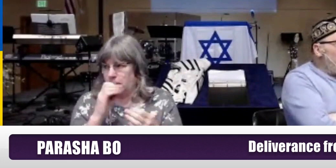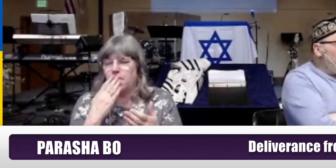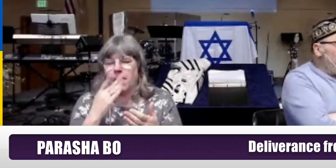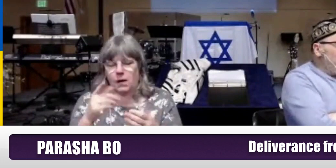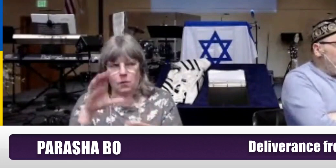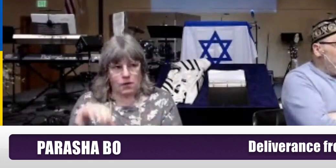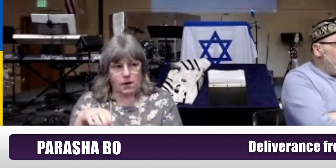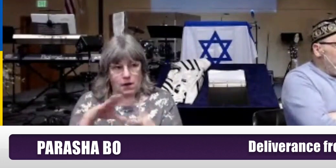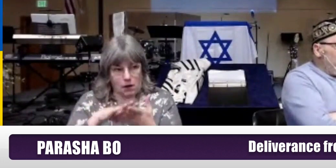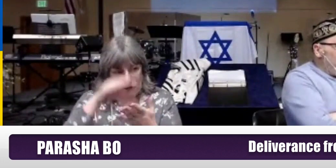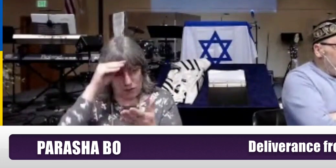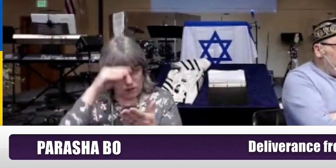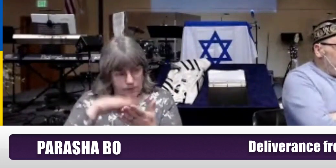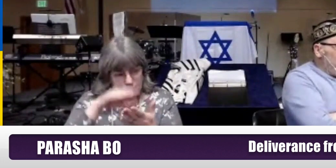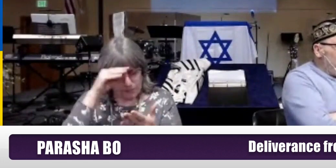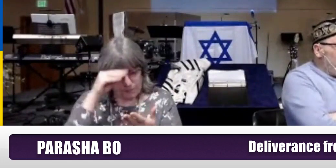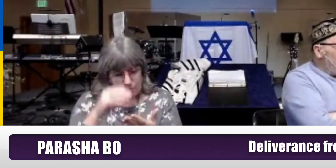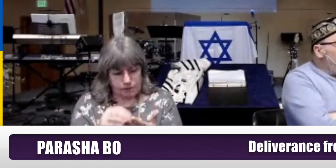can learn